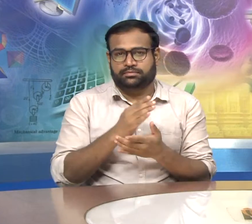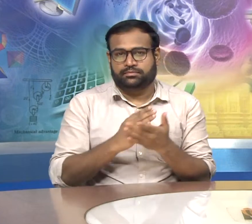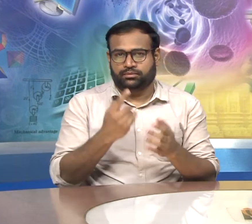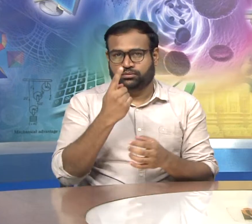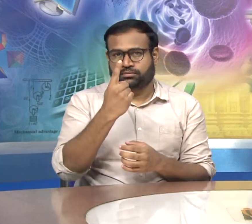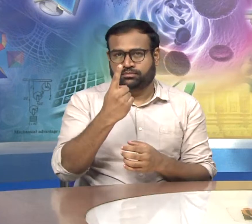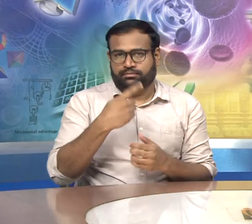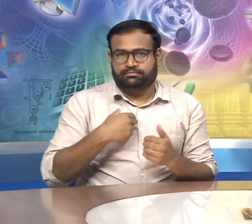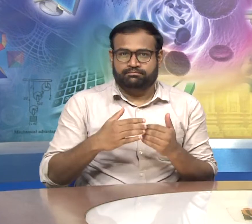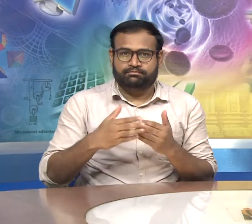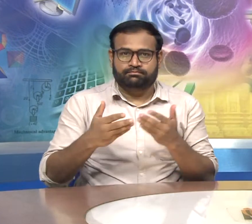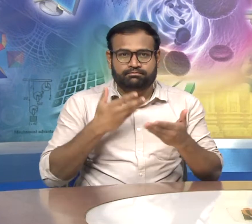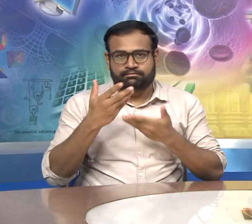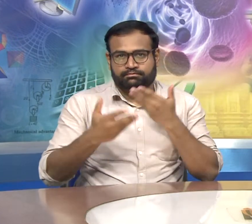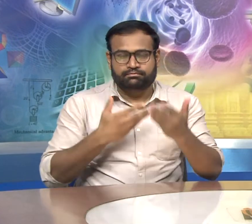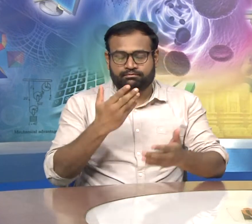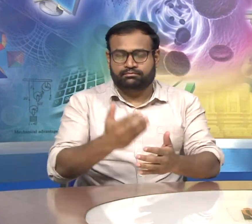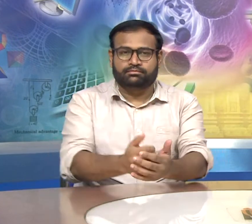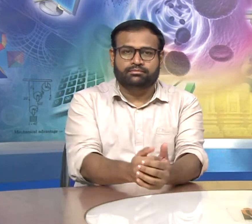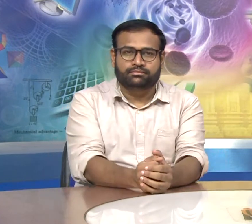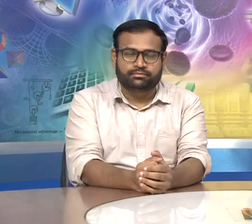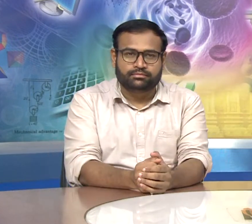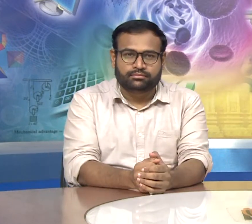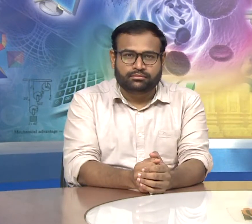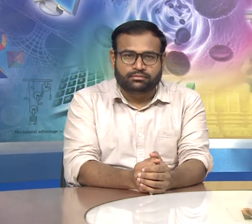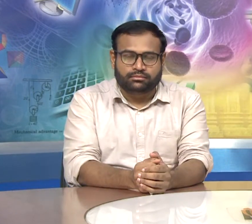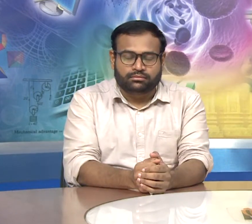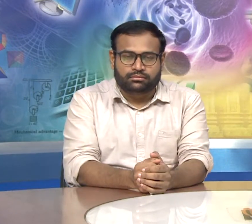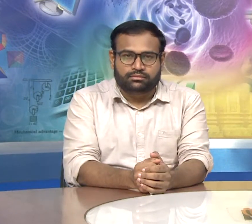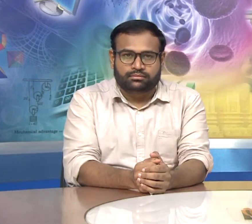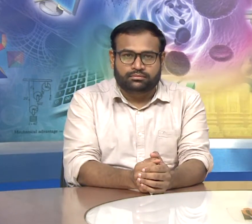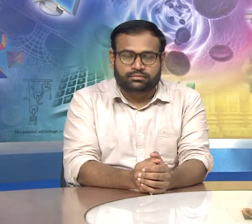This is part 1. Let's continue.